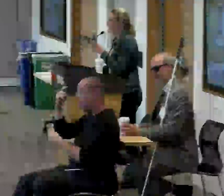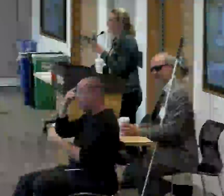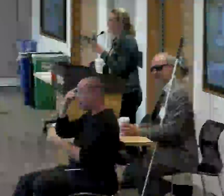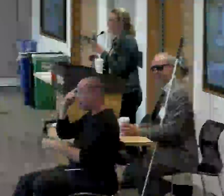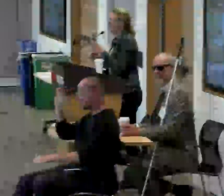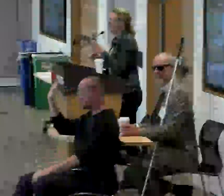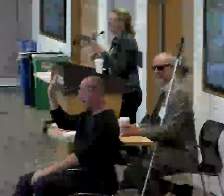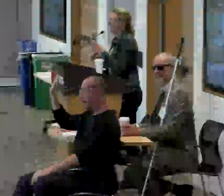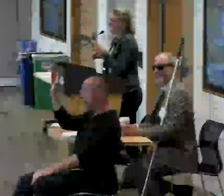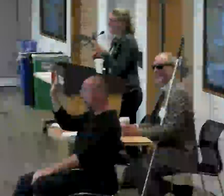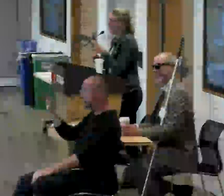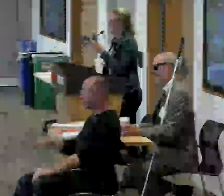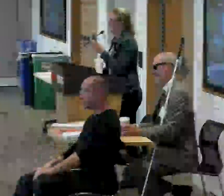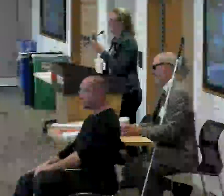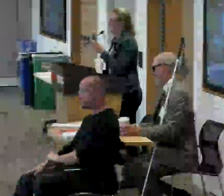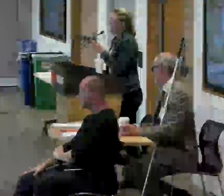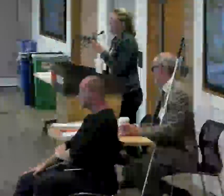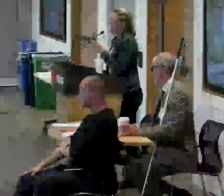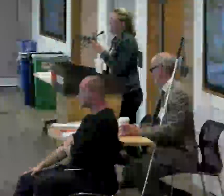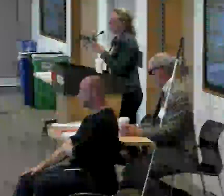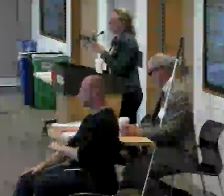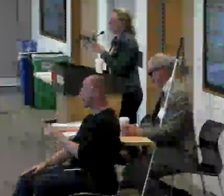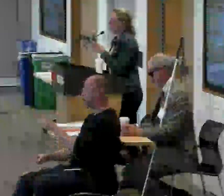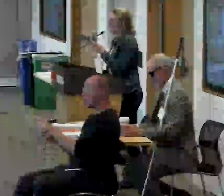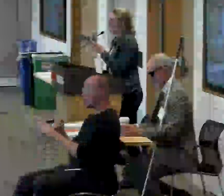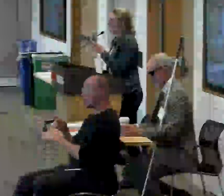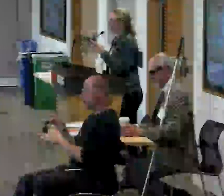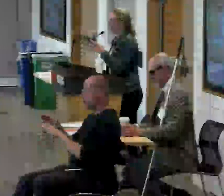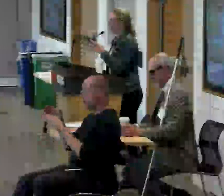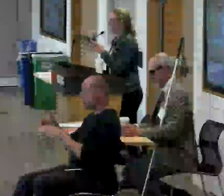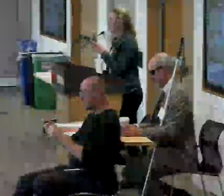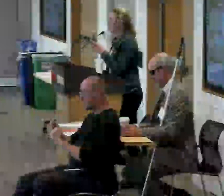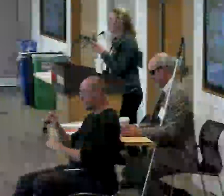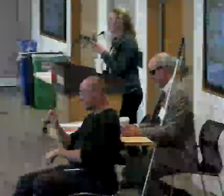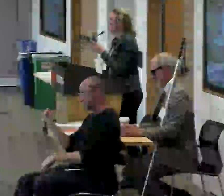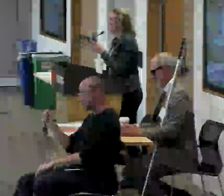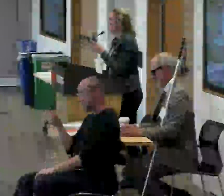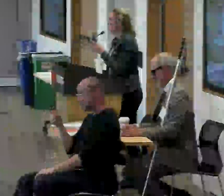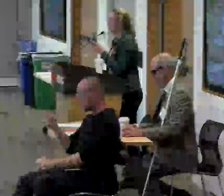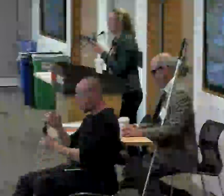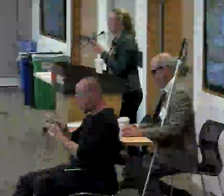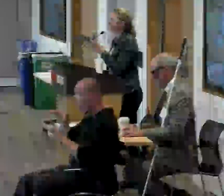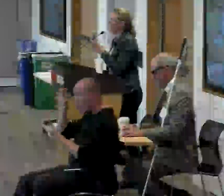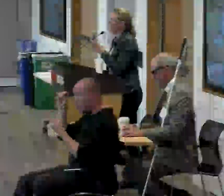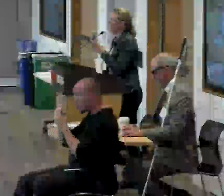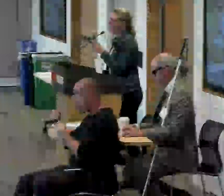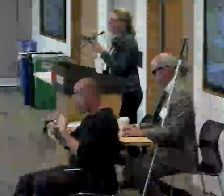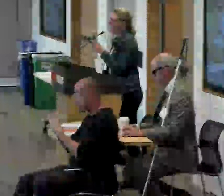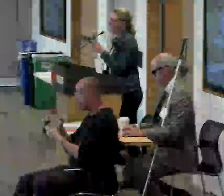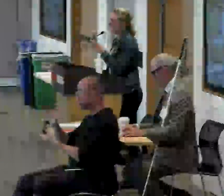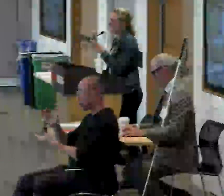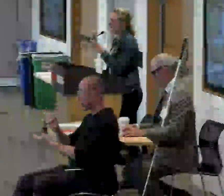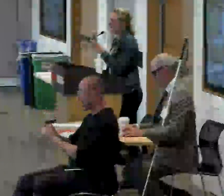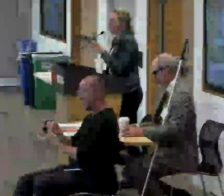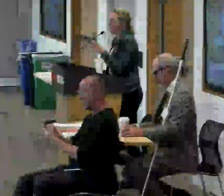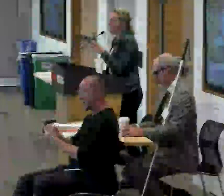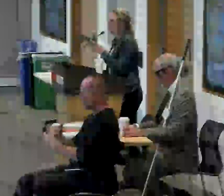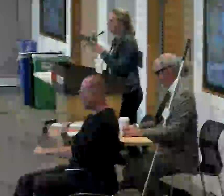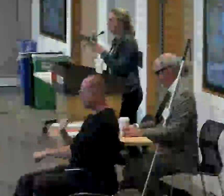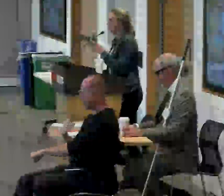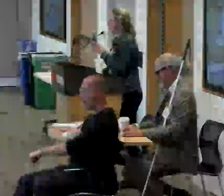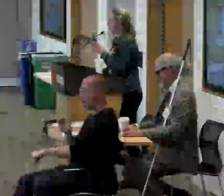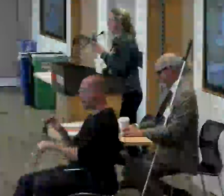aye. All right. Are you a person with a disability who wants to learn more about your economic